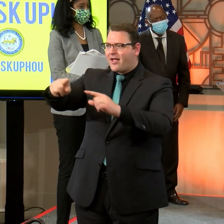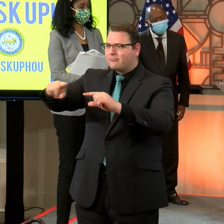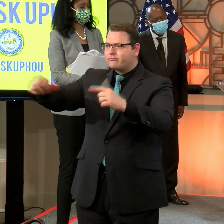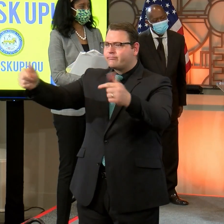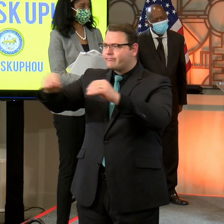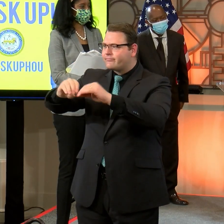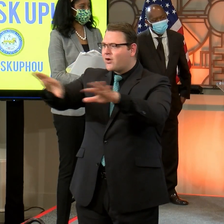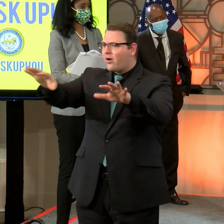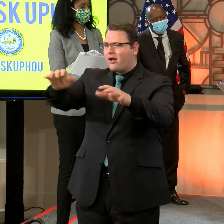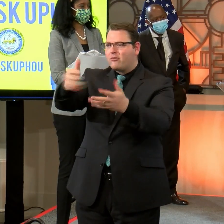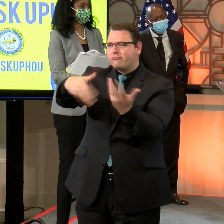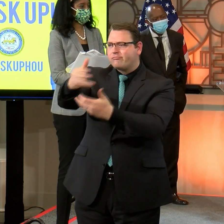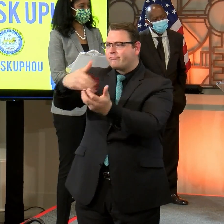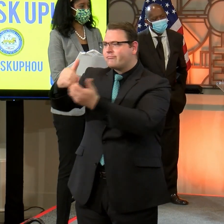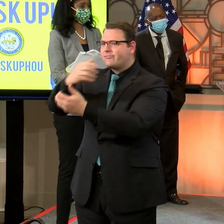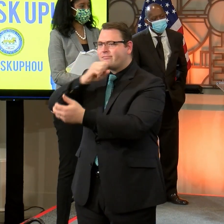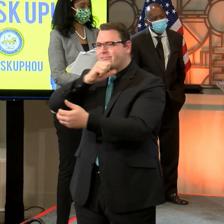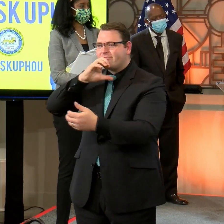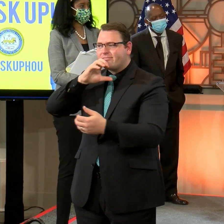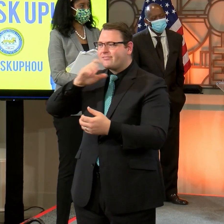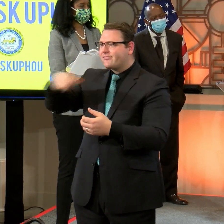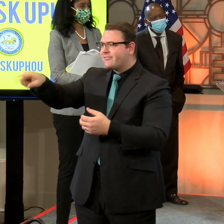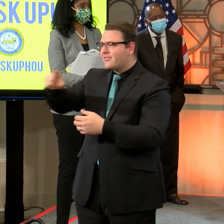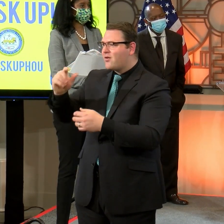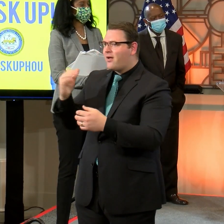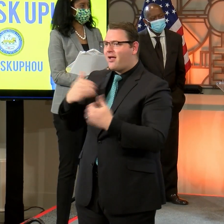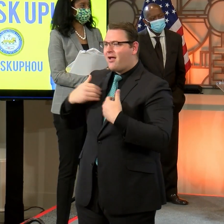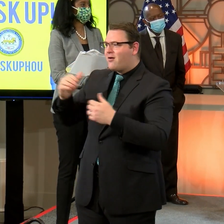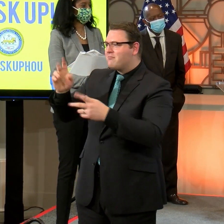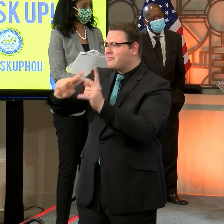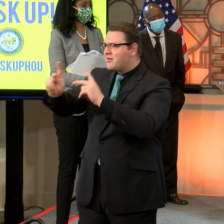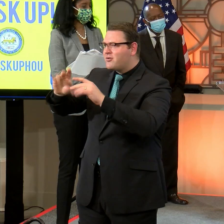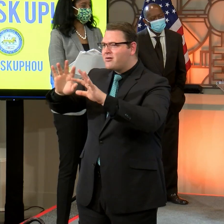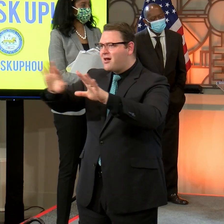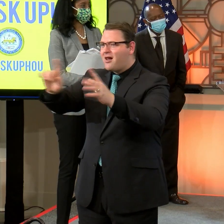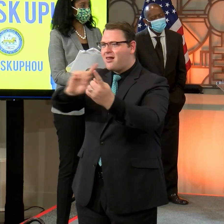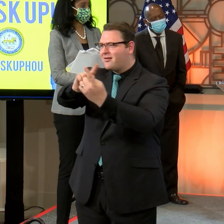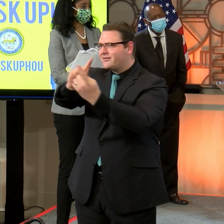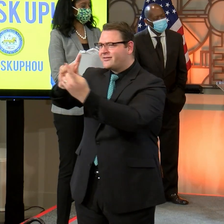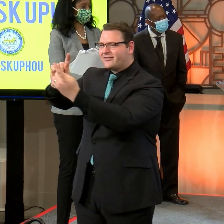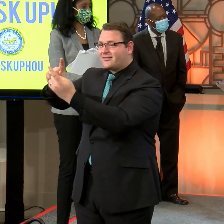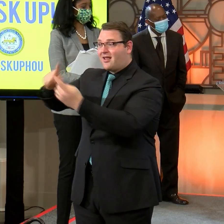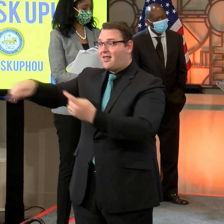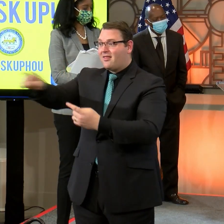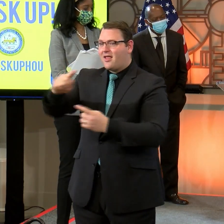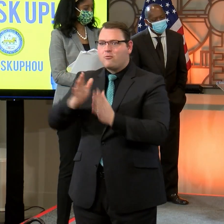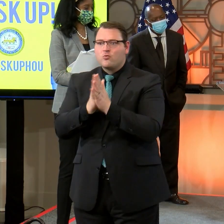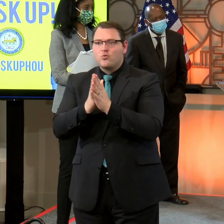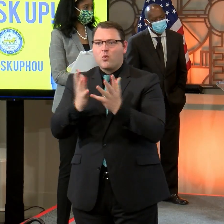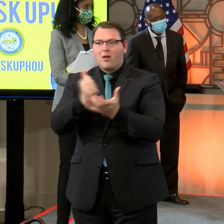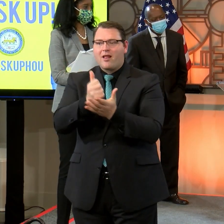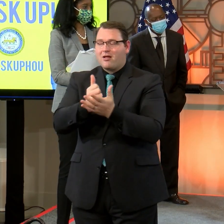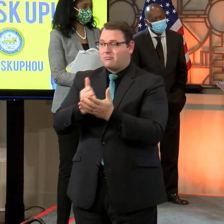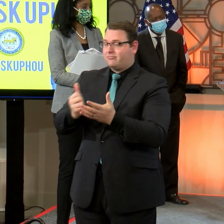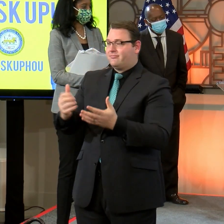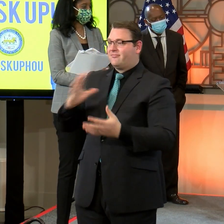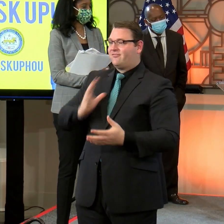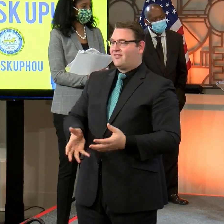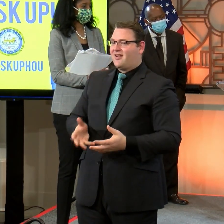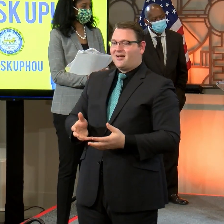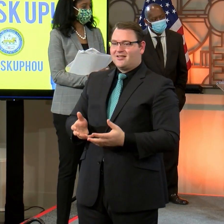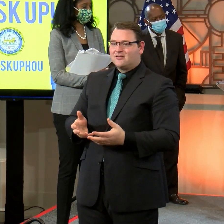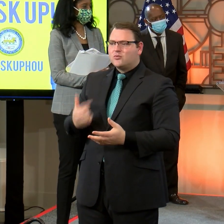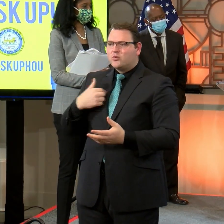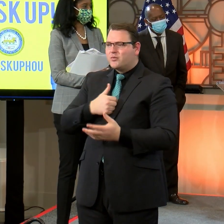so, man, let me tell you, we couldn't call them fast enough. So, we've identified many nonprofit